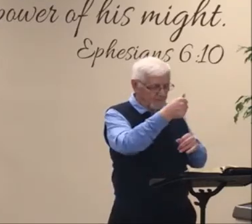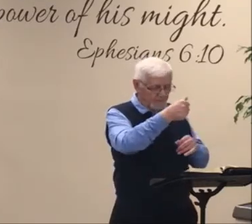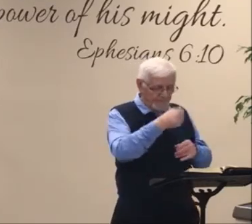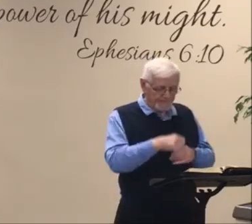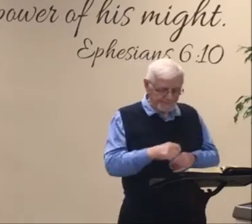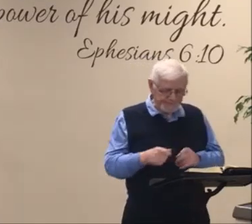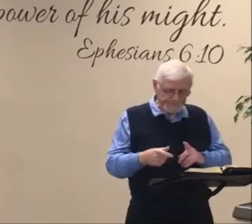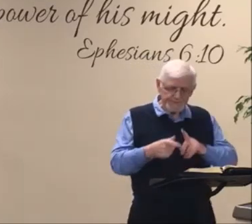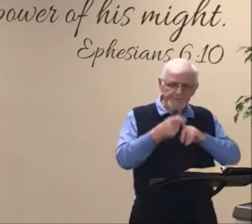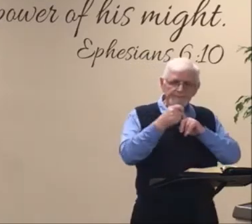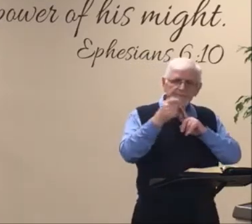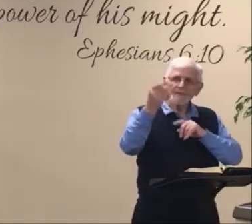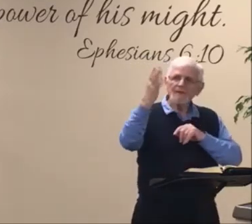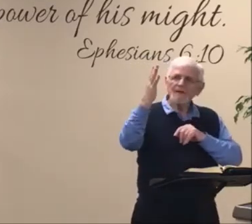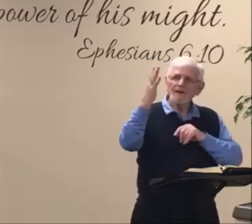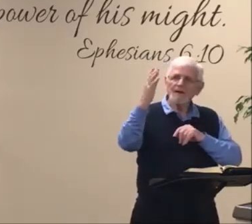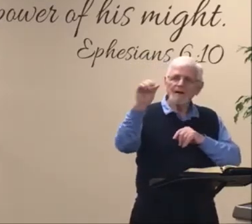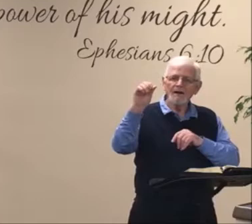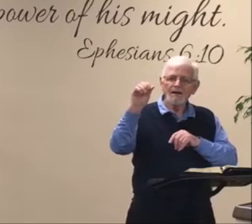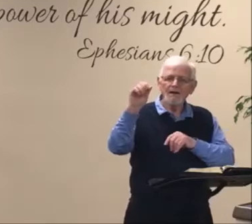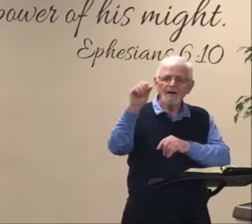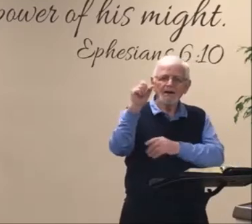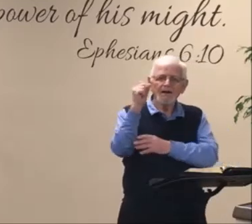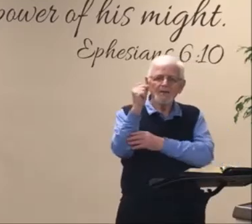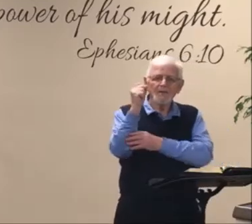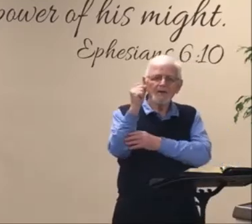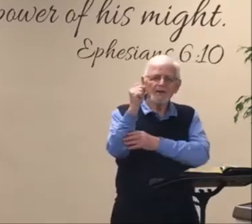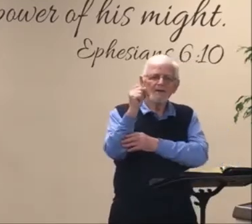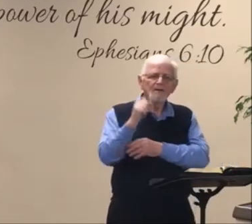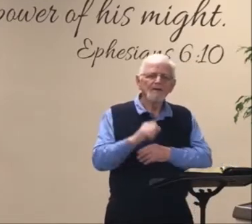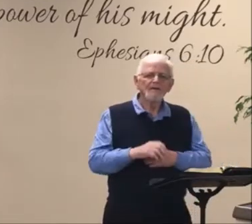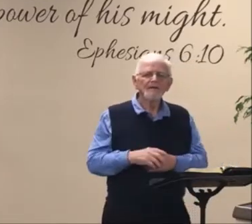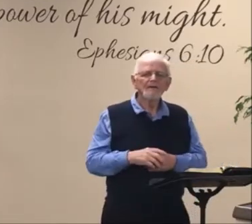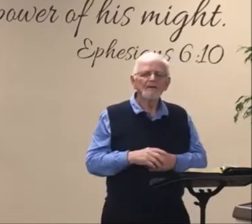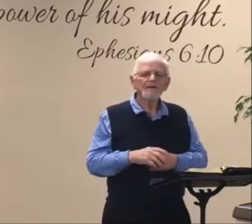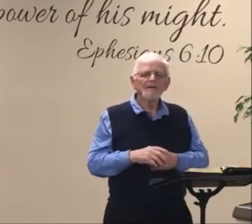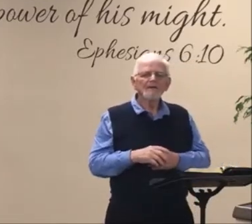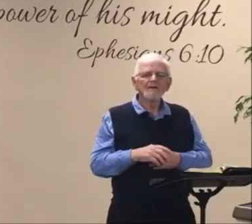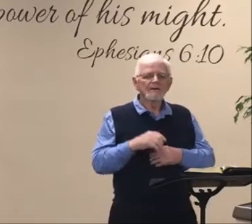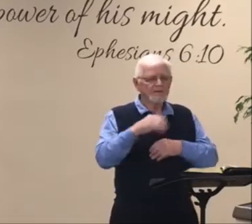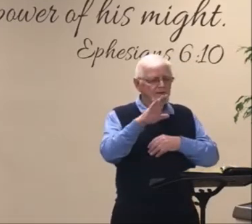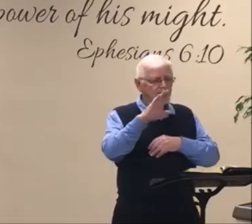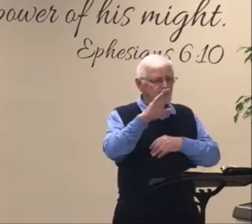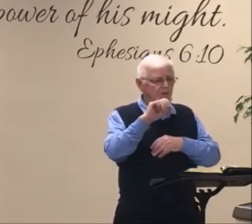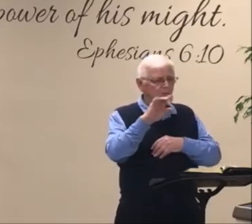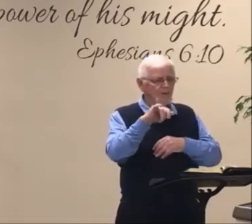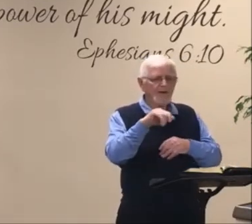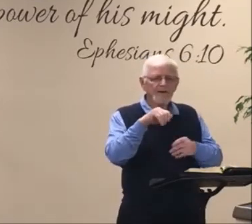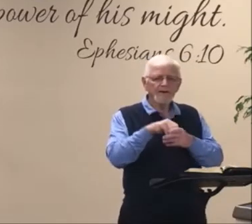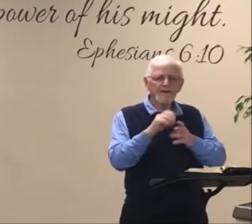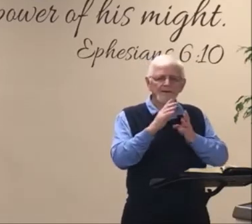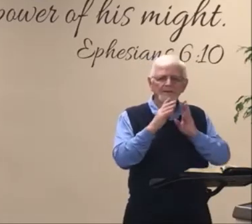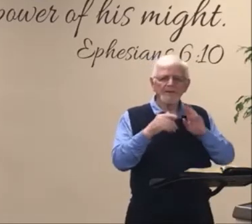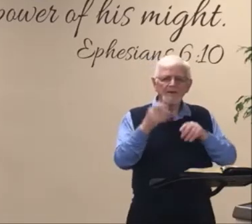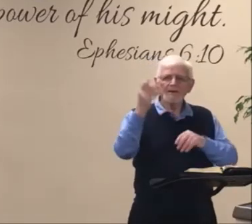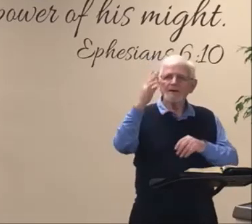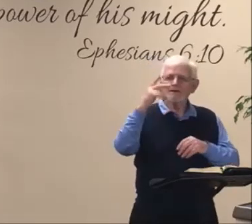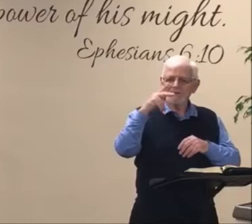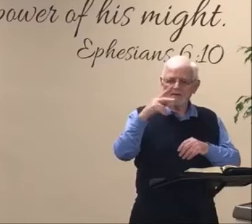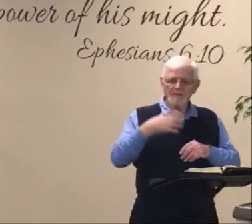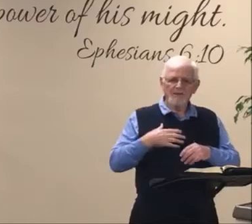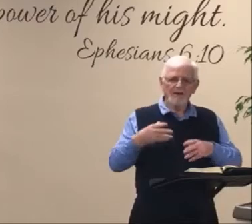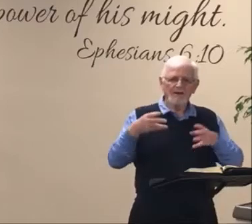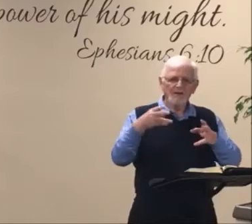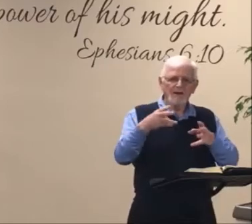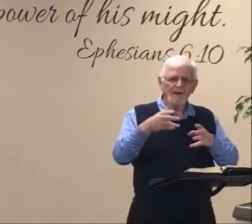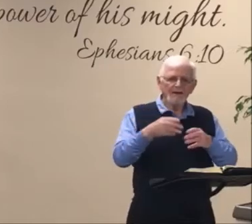God of my father, the God of Abraham, the fear of Isaac had been with me, surely thou hadst sent me away now empty. God hath seen my affliction and the labor of my hands,